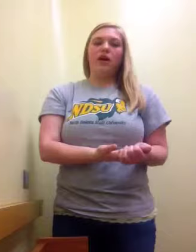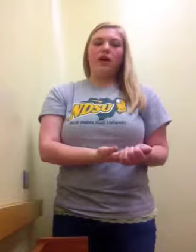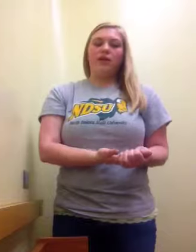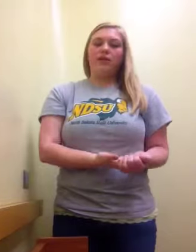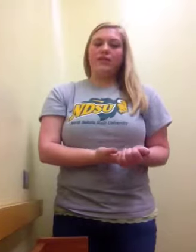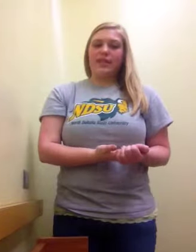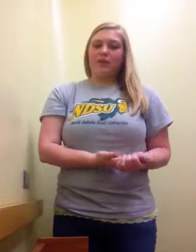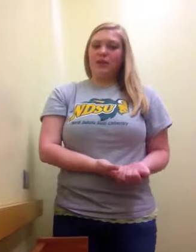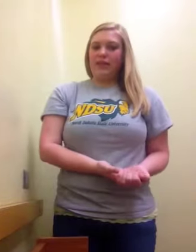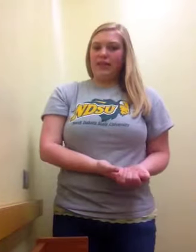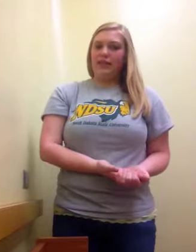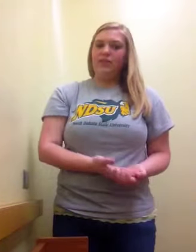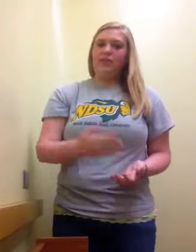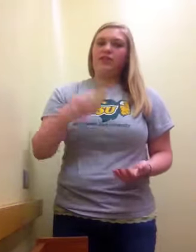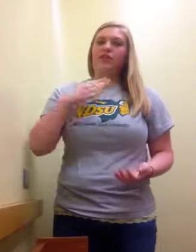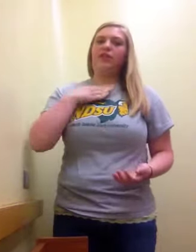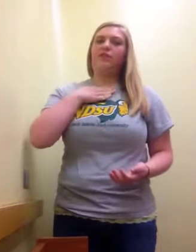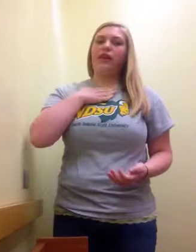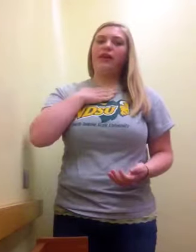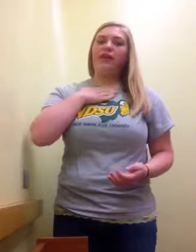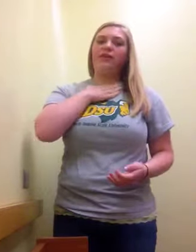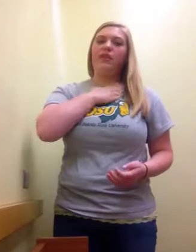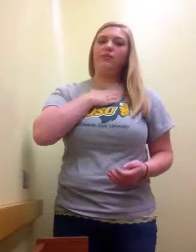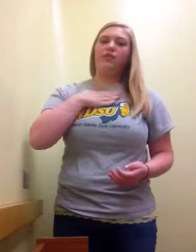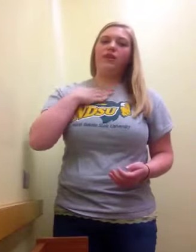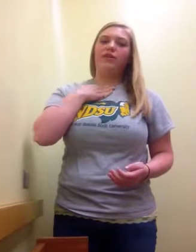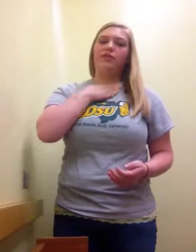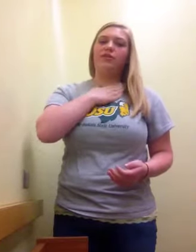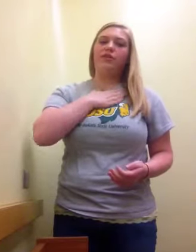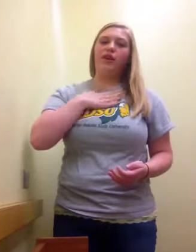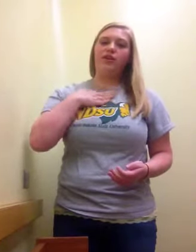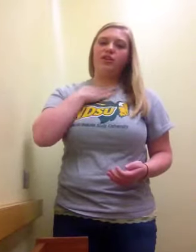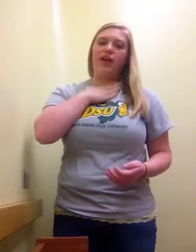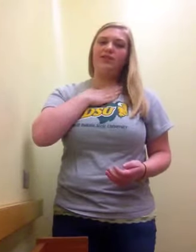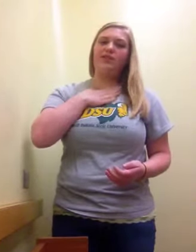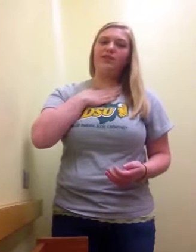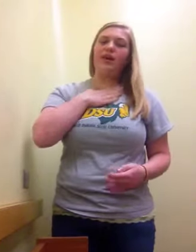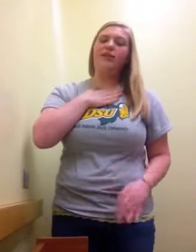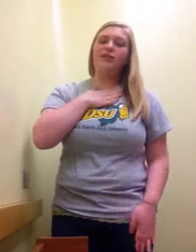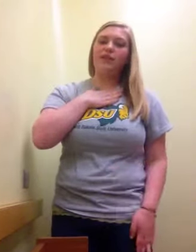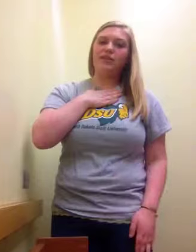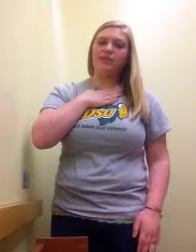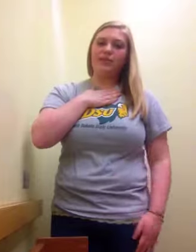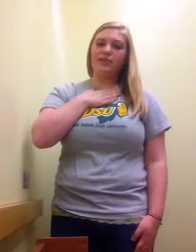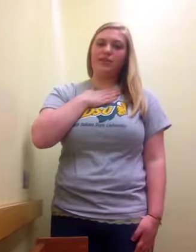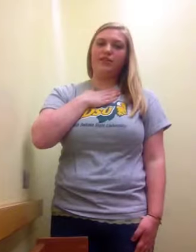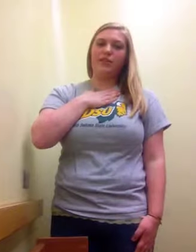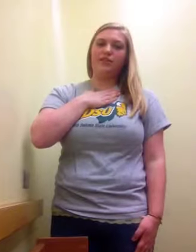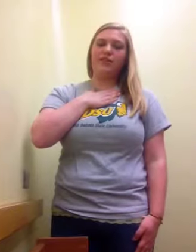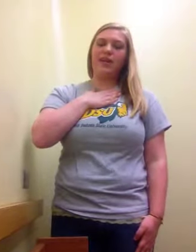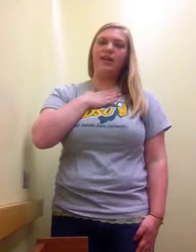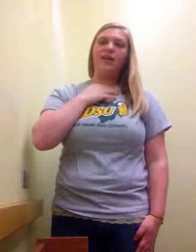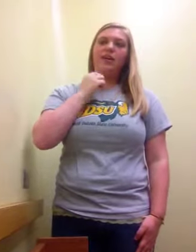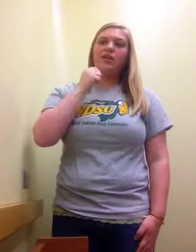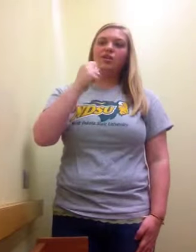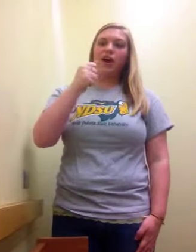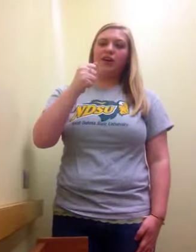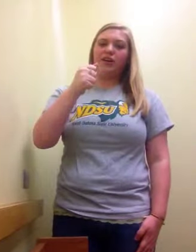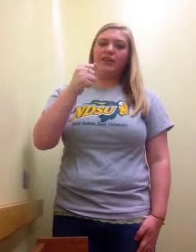You can say please, which you take your flat hand and move it in a circle on your chest. And this is also very similar to another sign. Sorry is